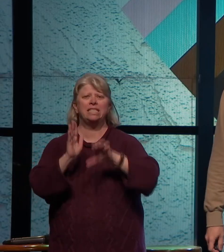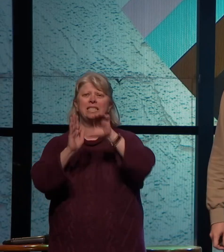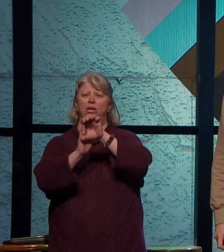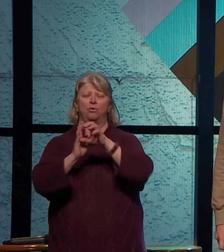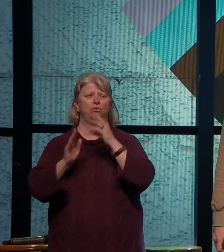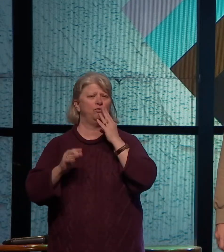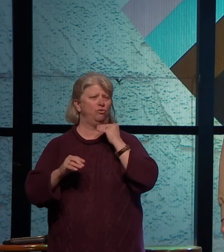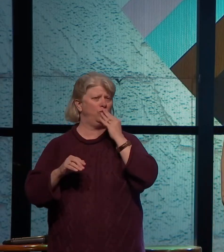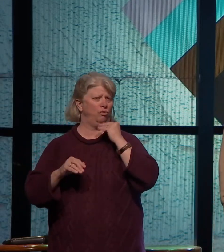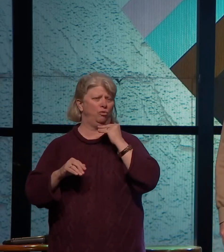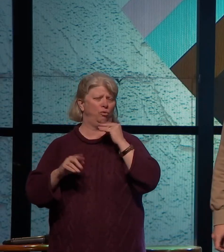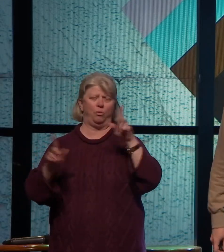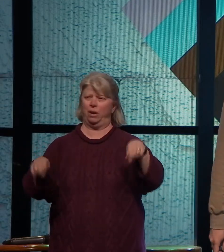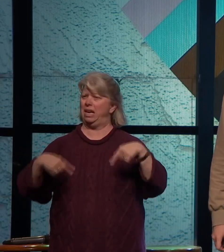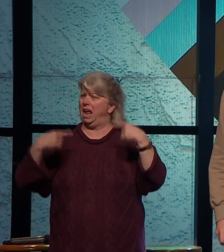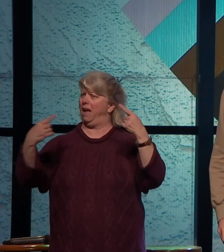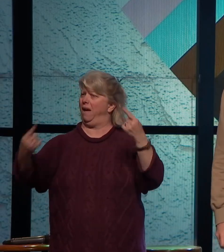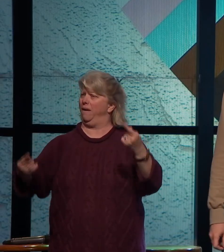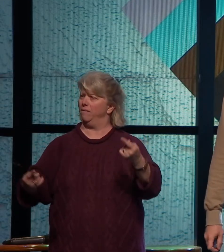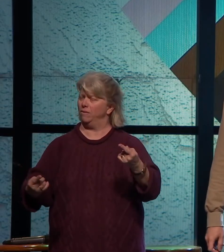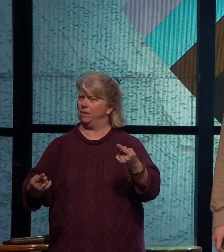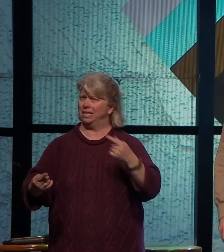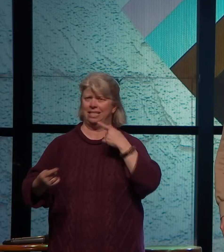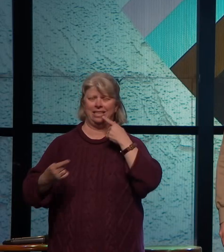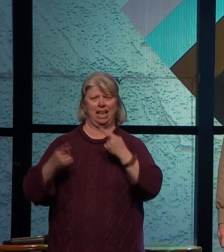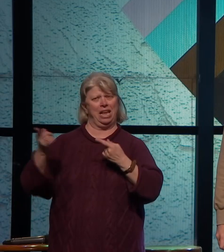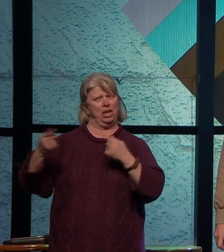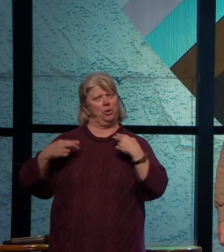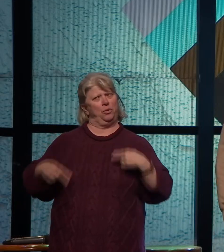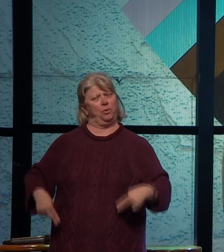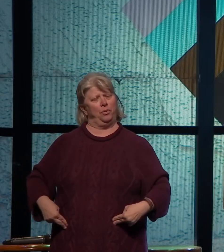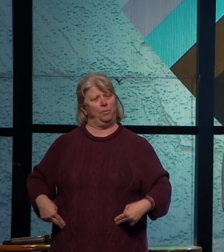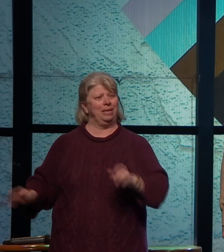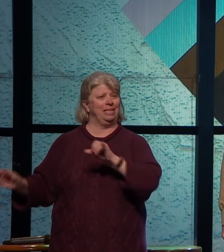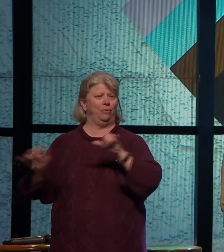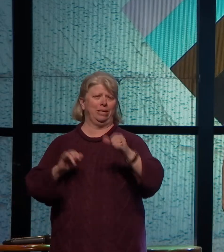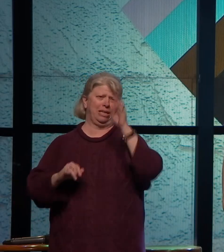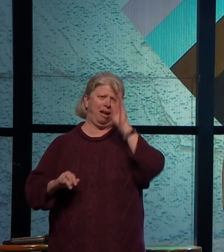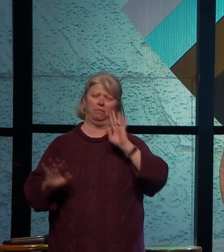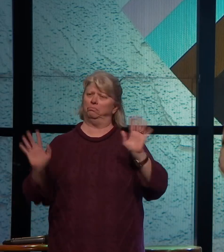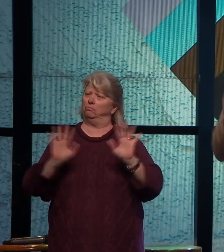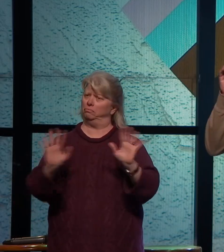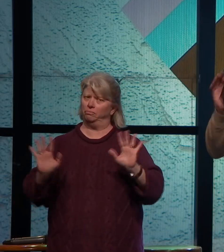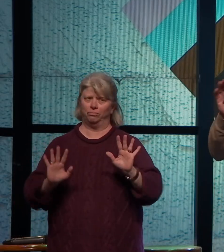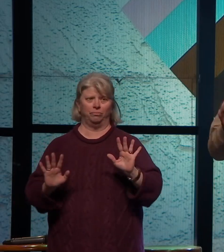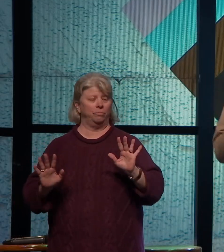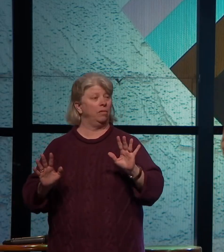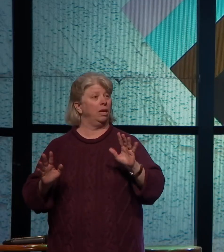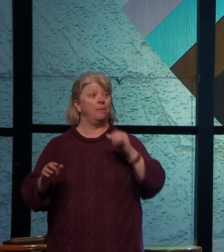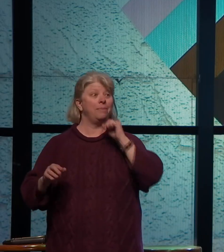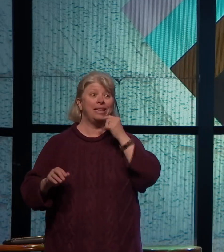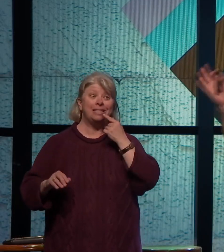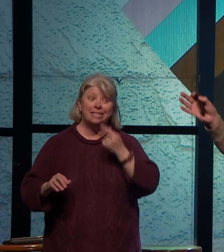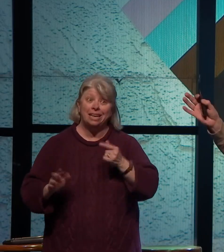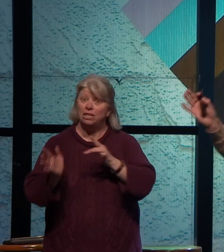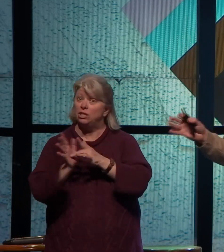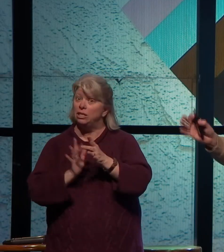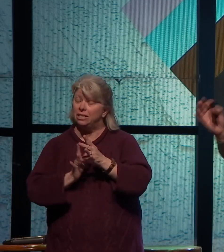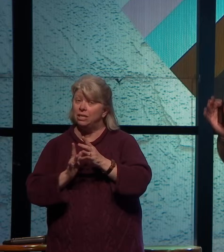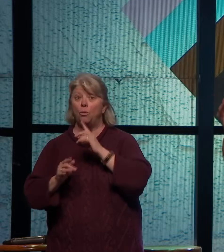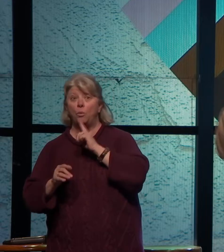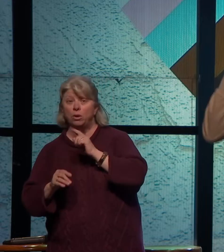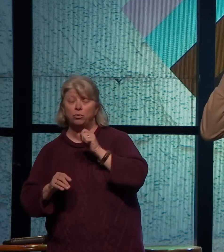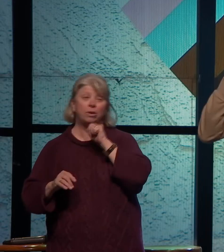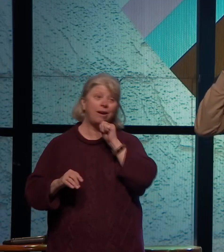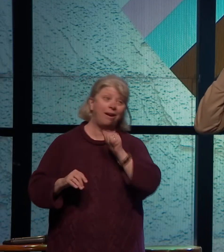Jew would ever claim a human being was God. I just want to say, I'm not saying that Jesus was or wasn't.